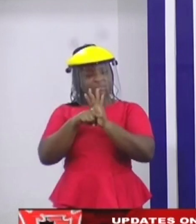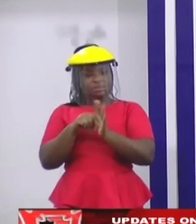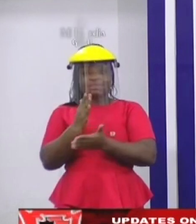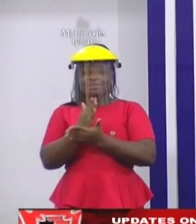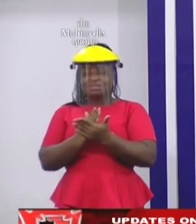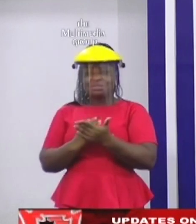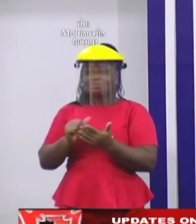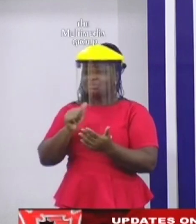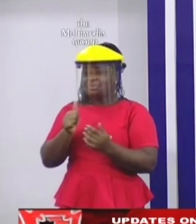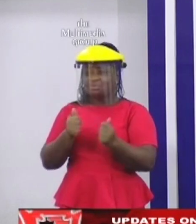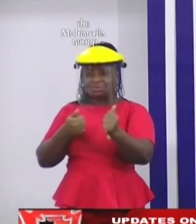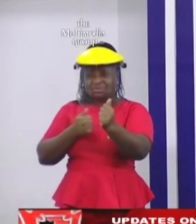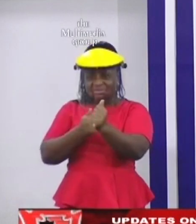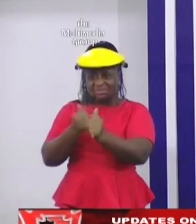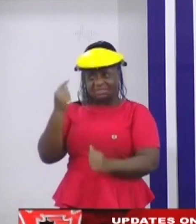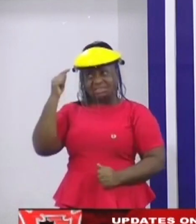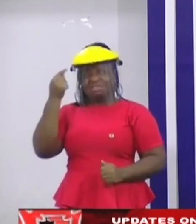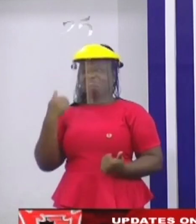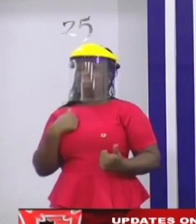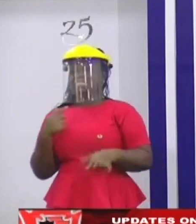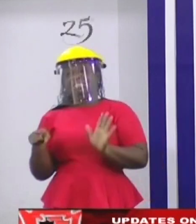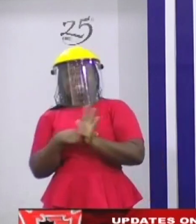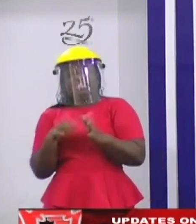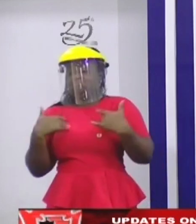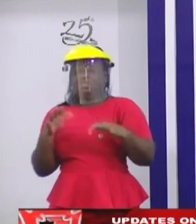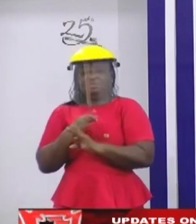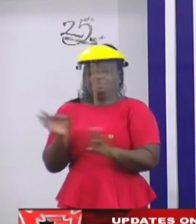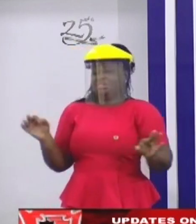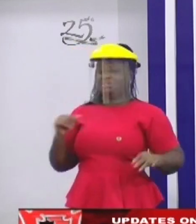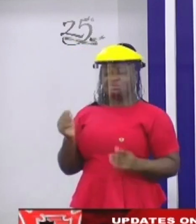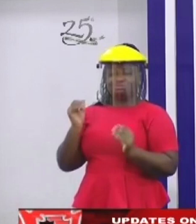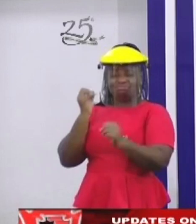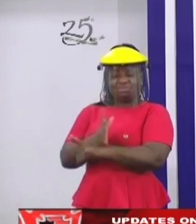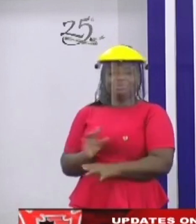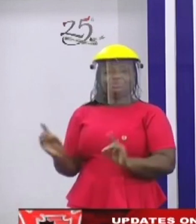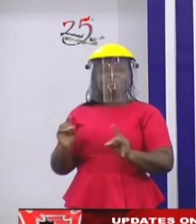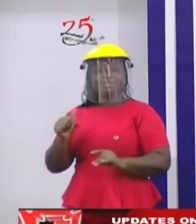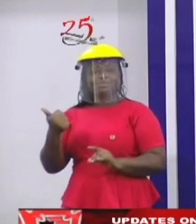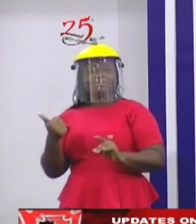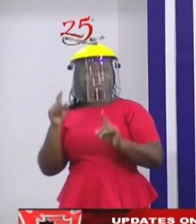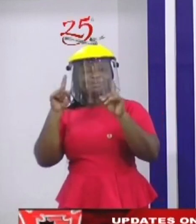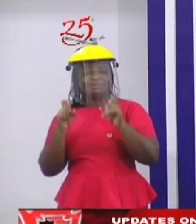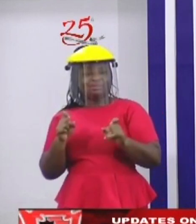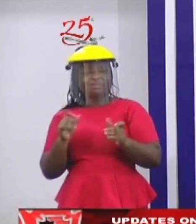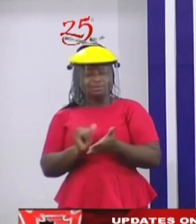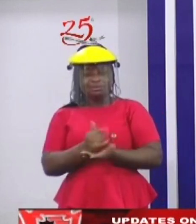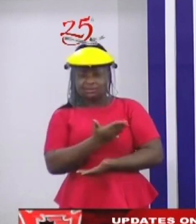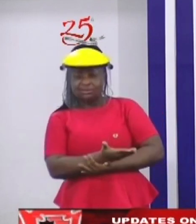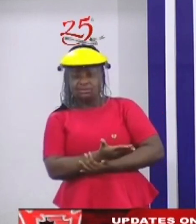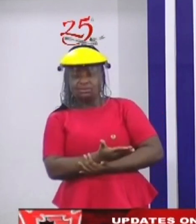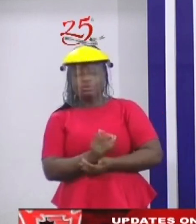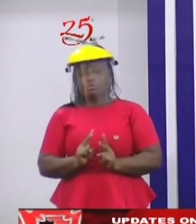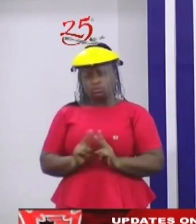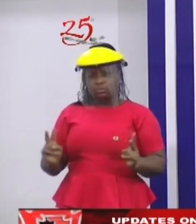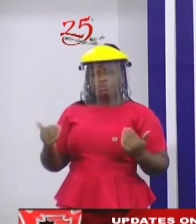not being able to follow because they feel that I'm negative and I'm not ready to do another test. So that's what it is. And